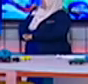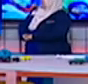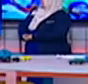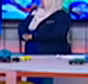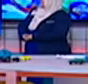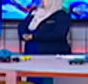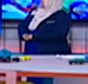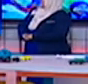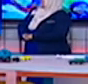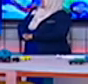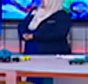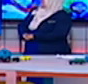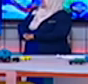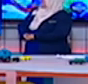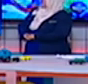First one.